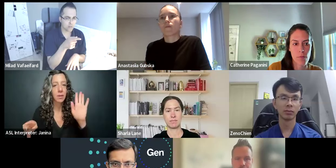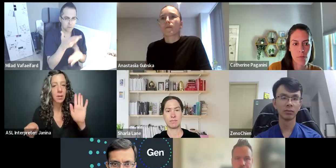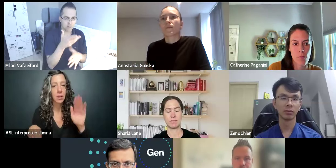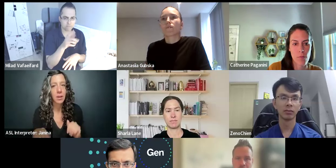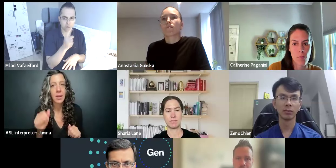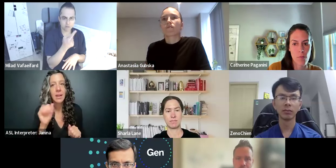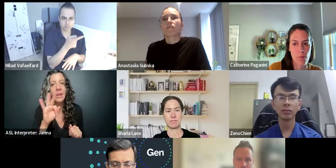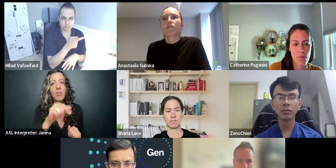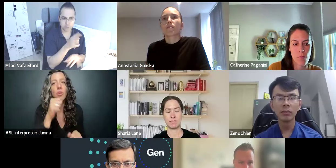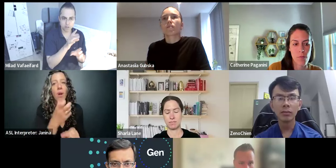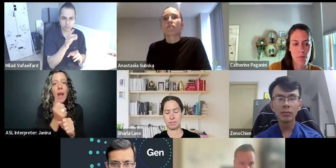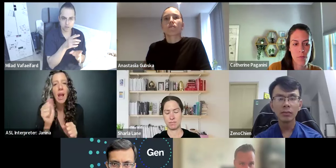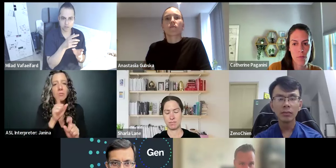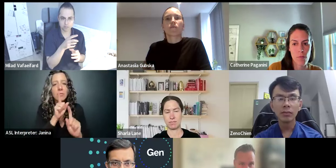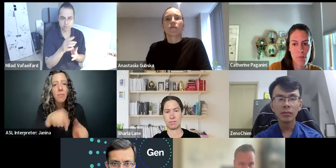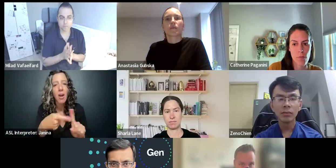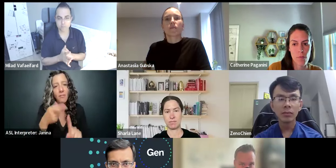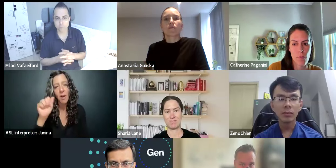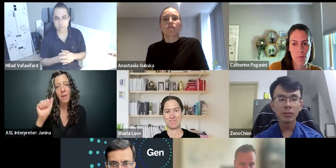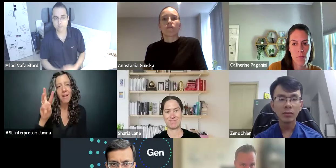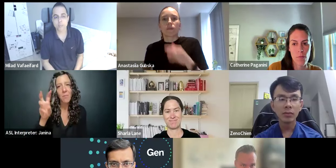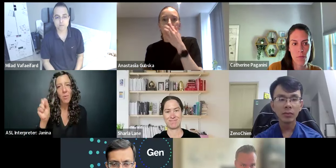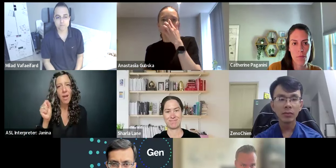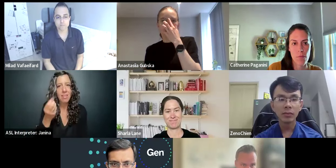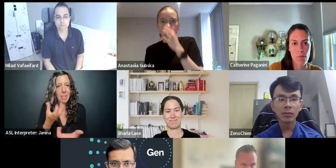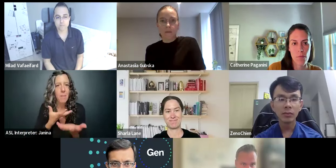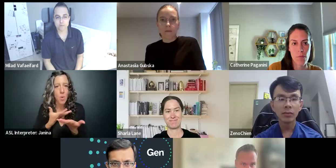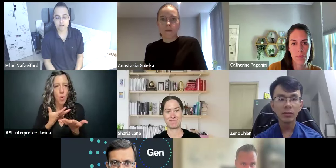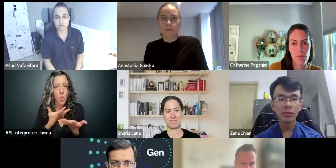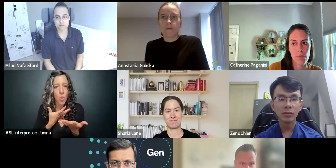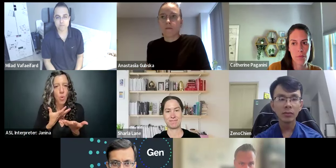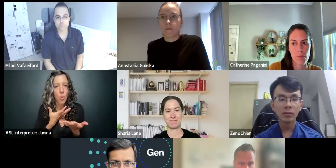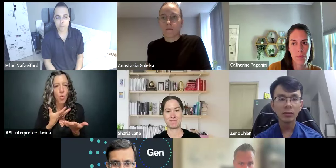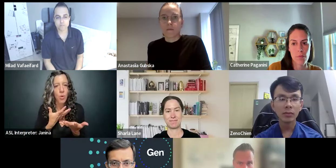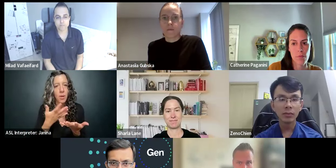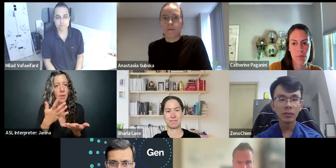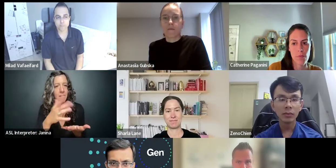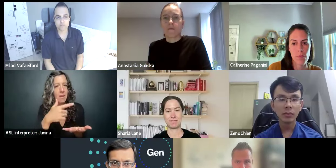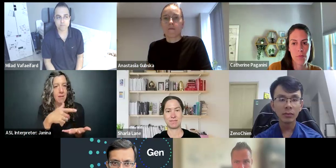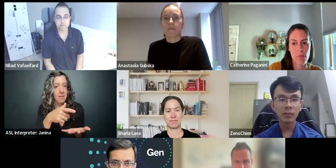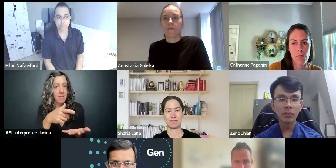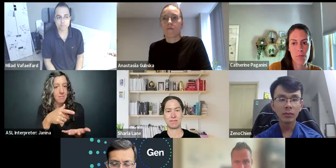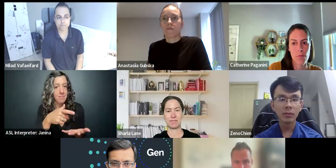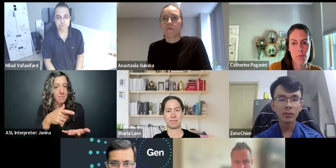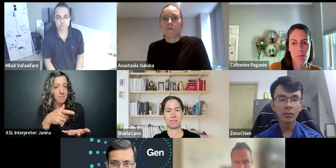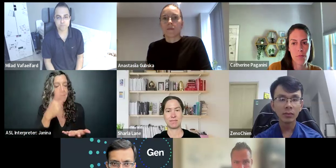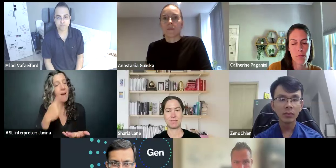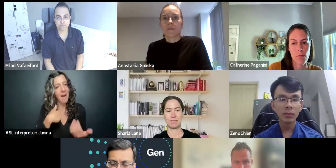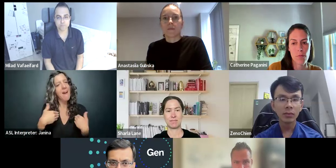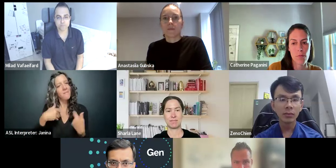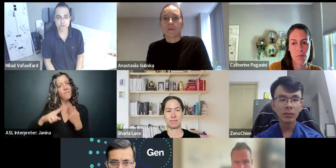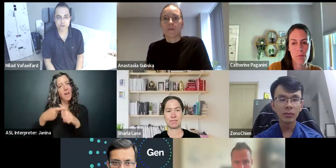And if you still don't get a response from AWS, let me know. I'll try to see if few of my friends in